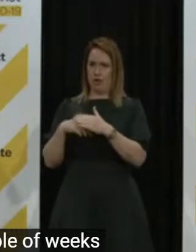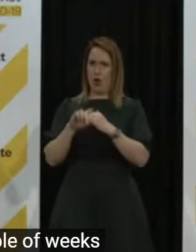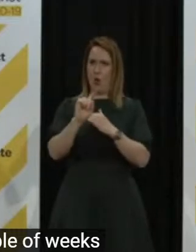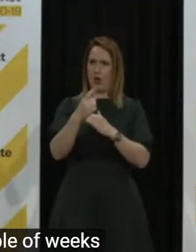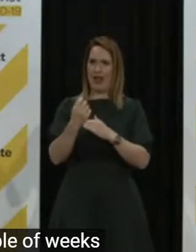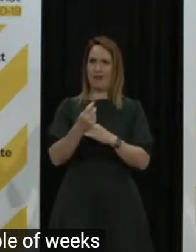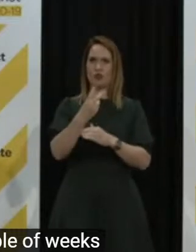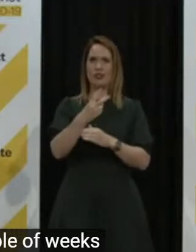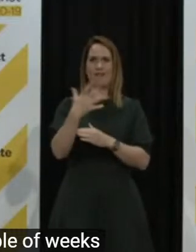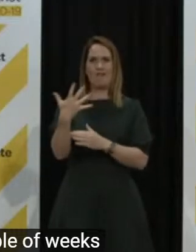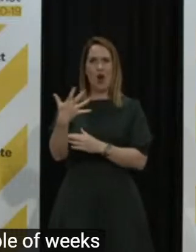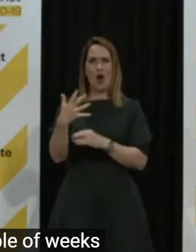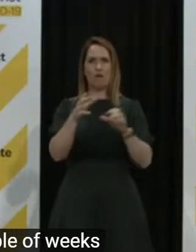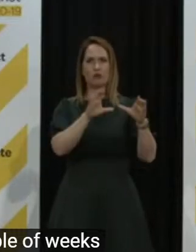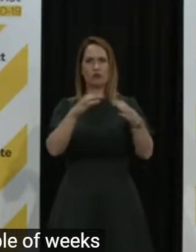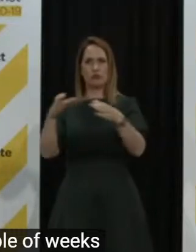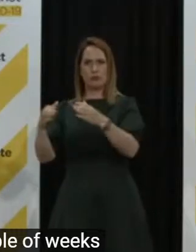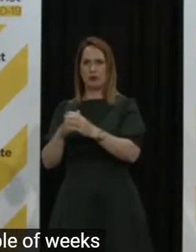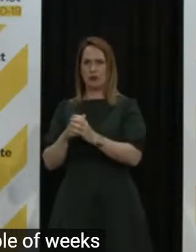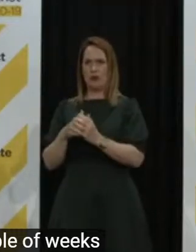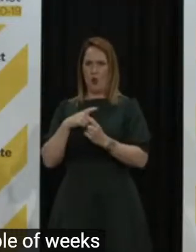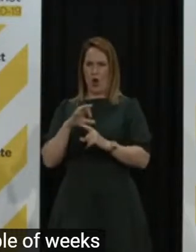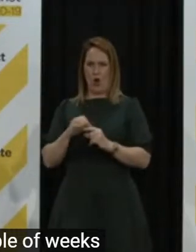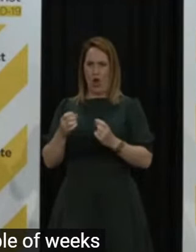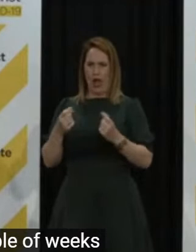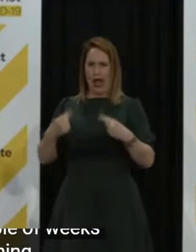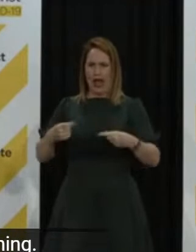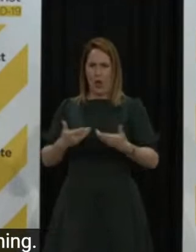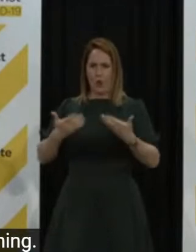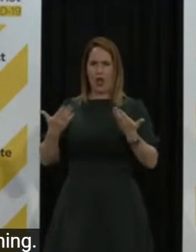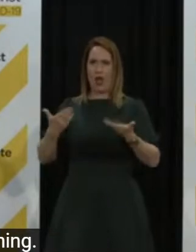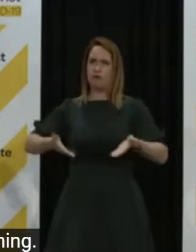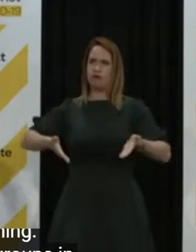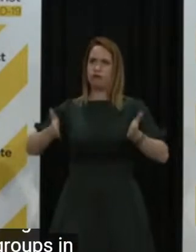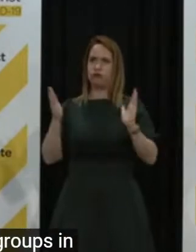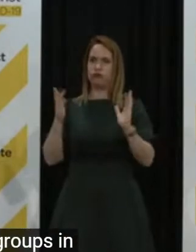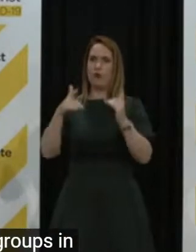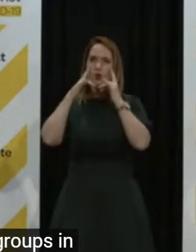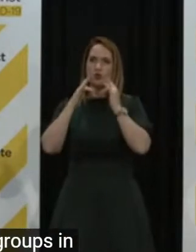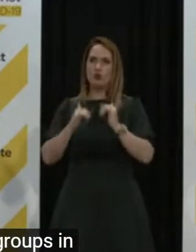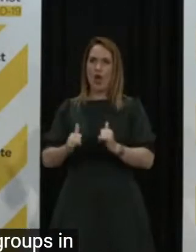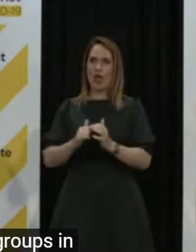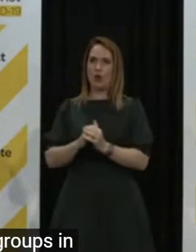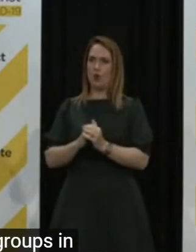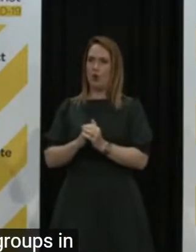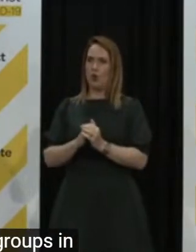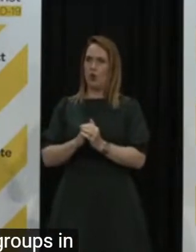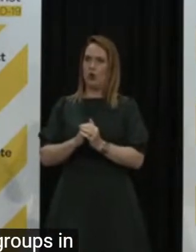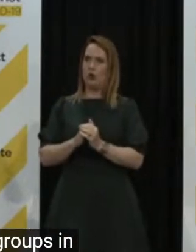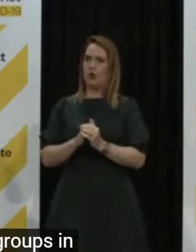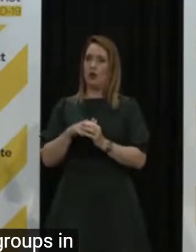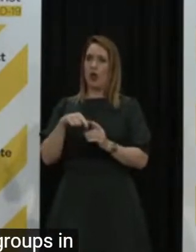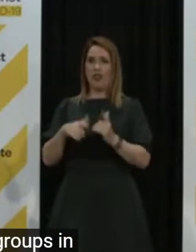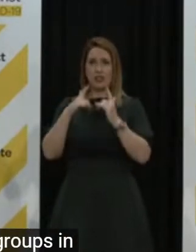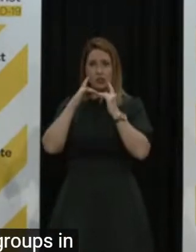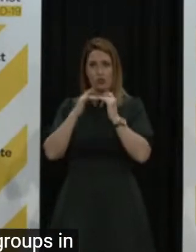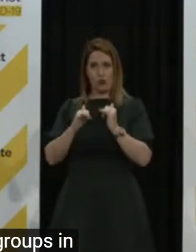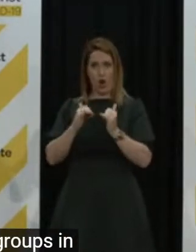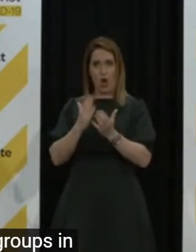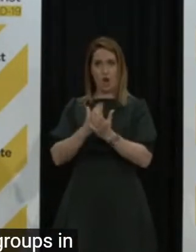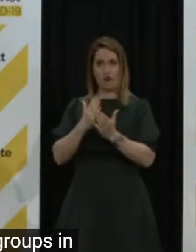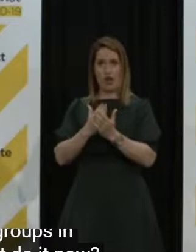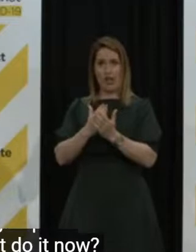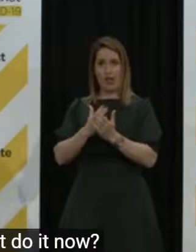not do it now? Why not allow them to do the test, or is the test for vaccine testing not